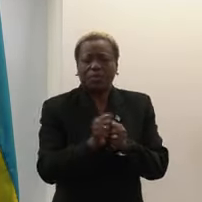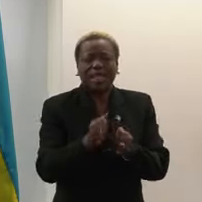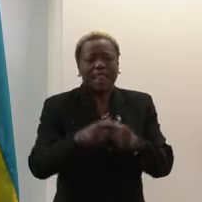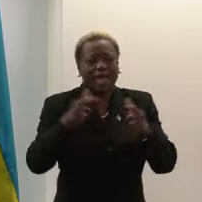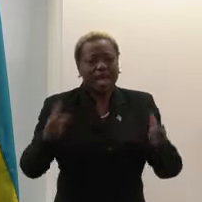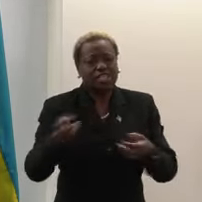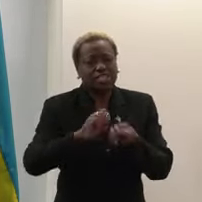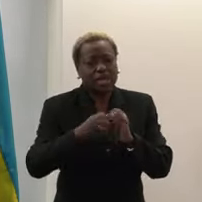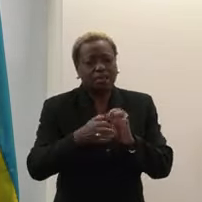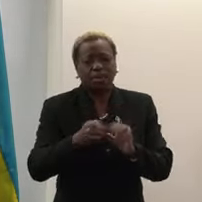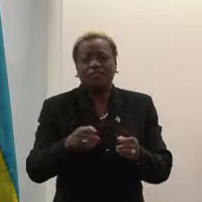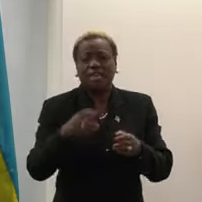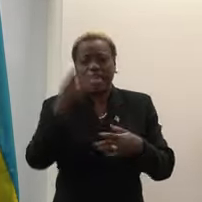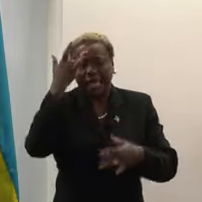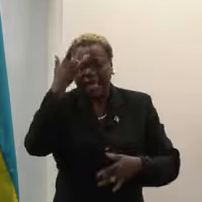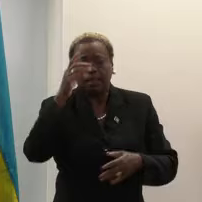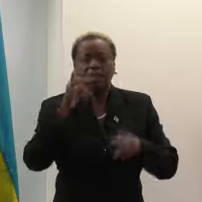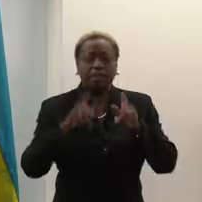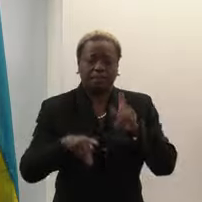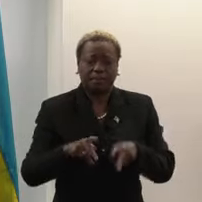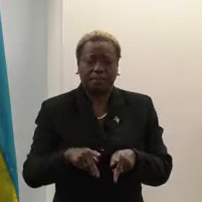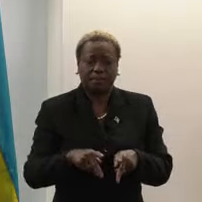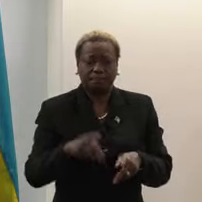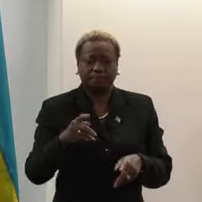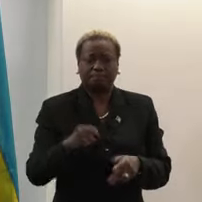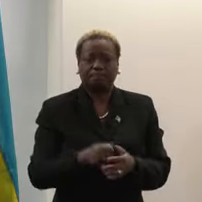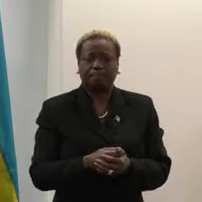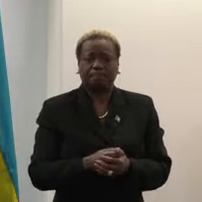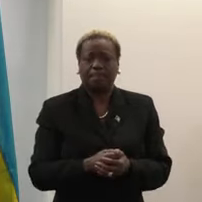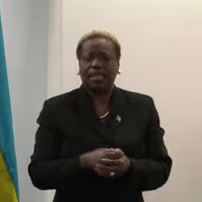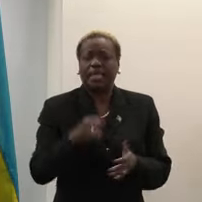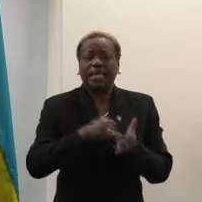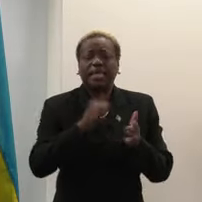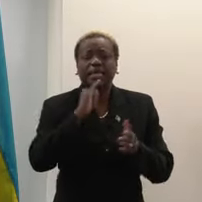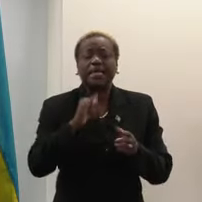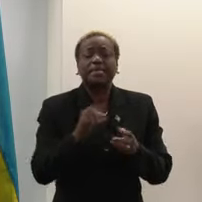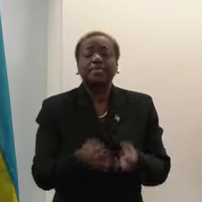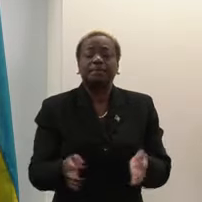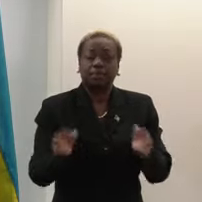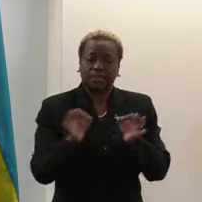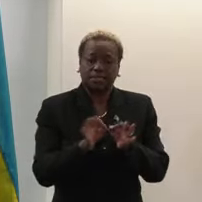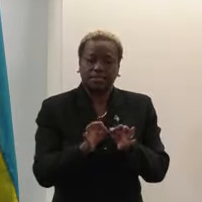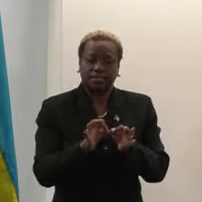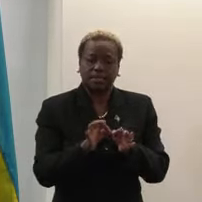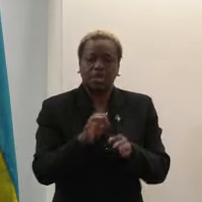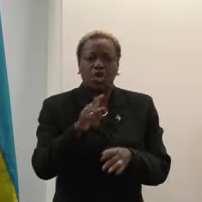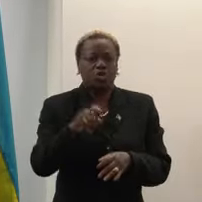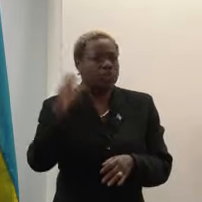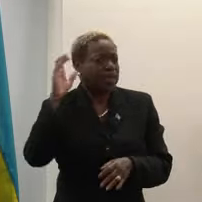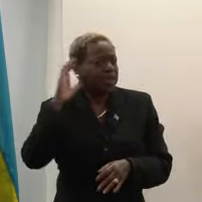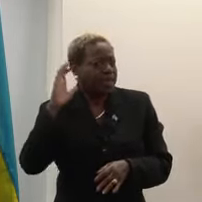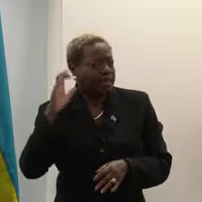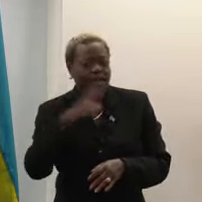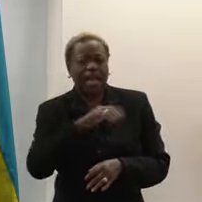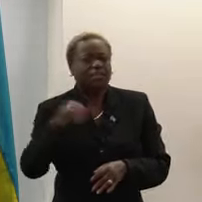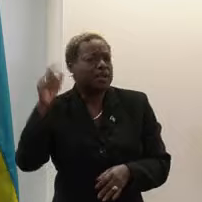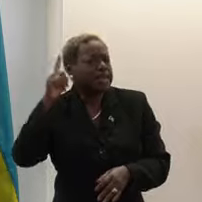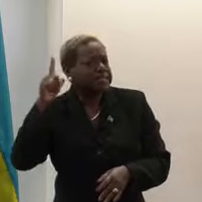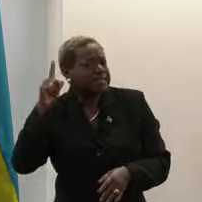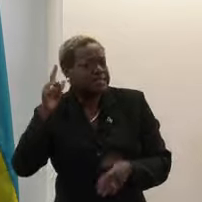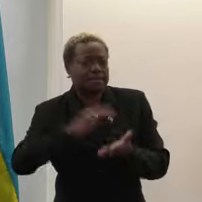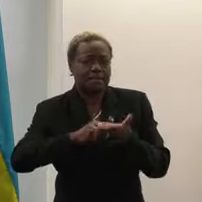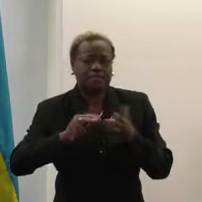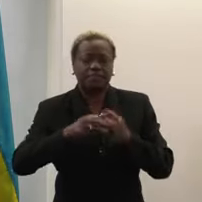ill patients. It is important you hear and heed the message of health